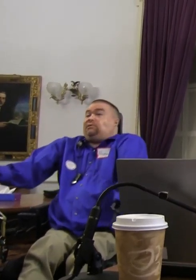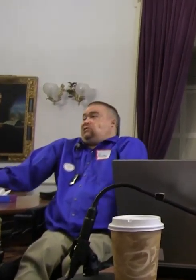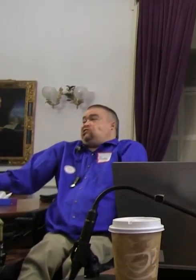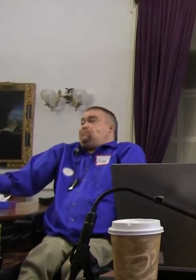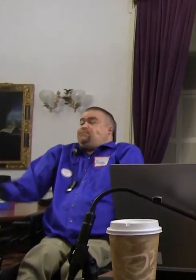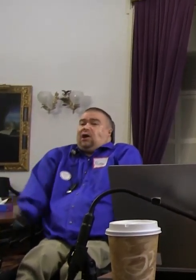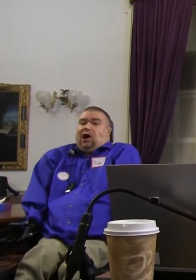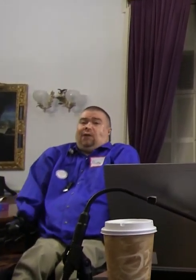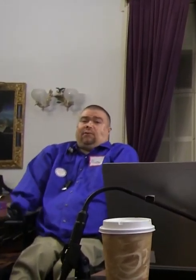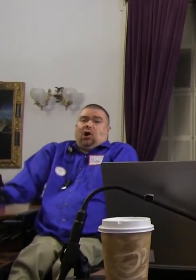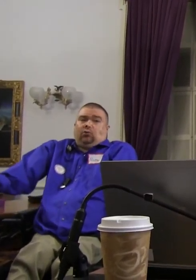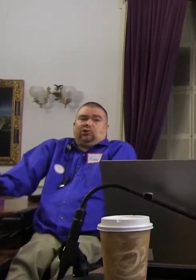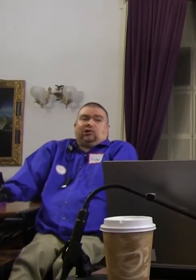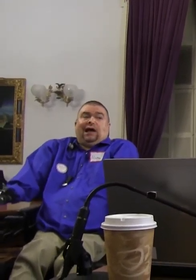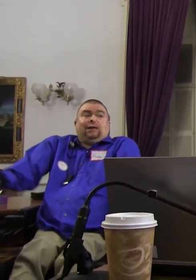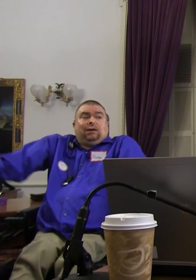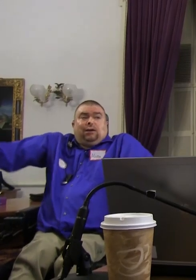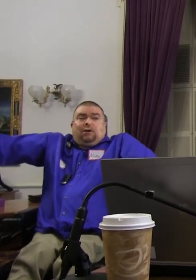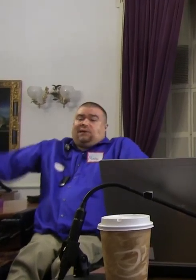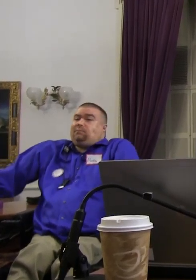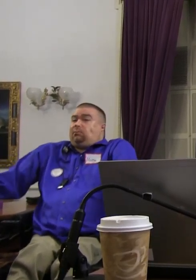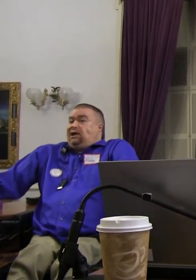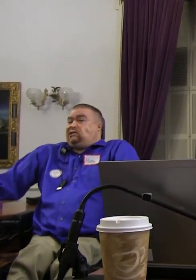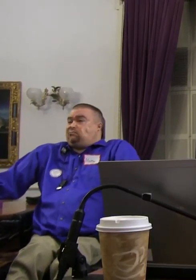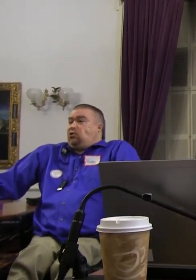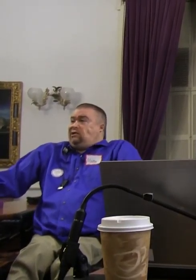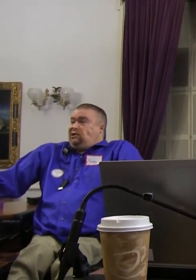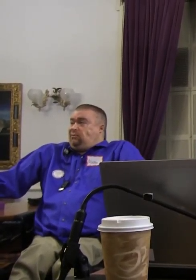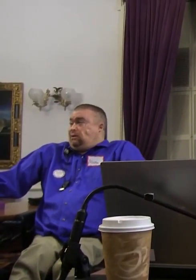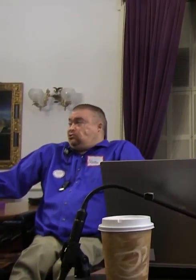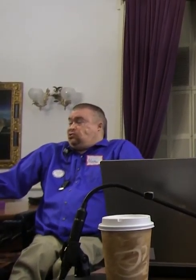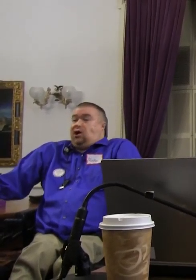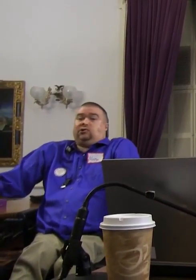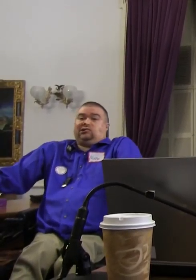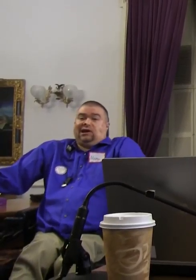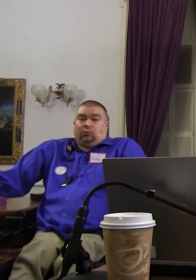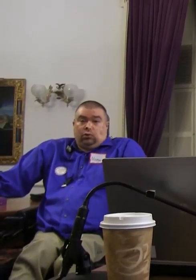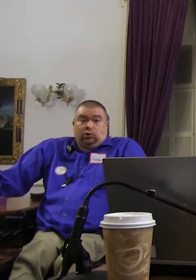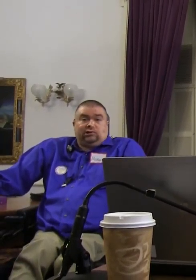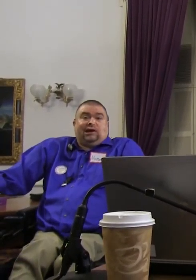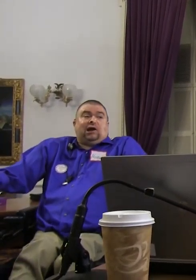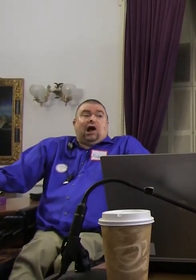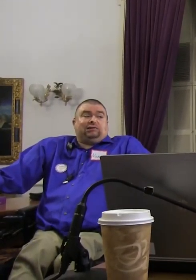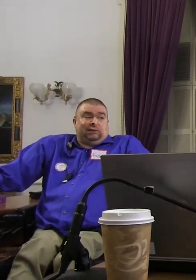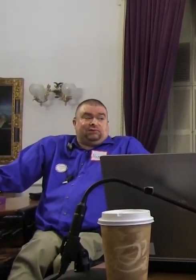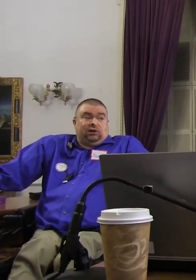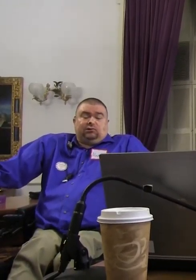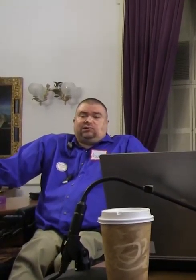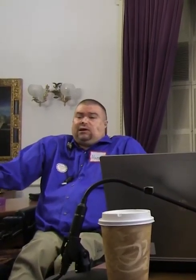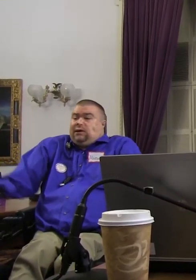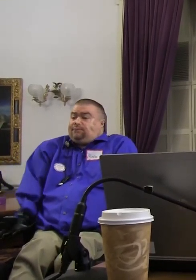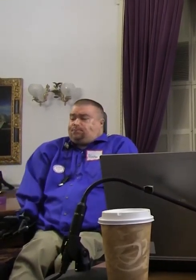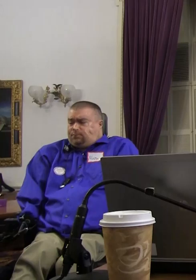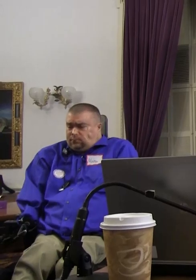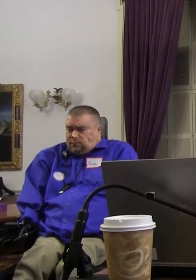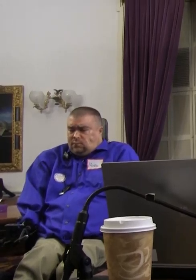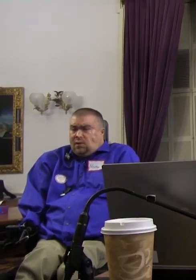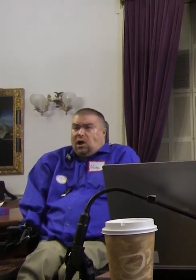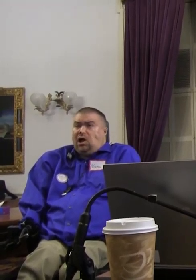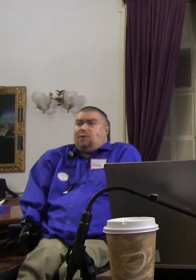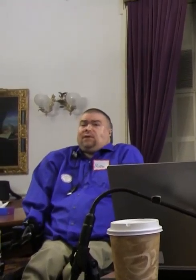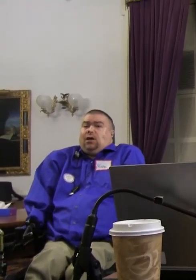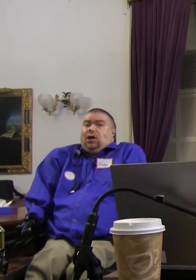competition our rules are that people playing this point need to be able to understand the rules and concepts of those